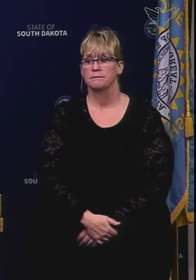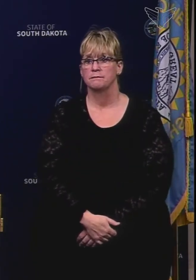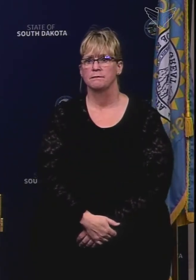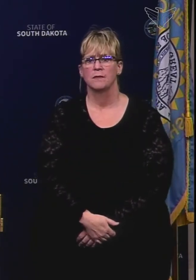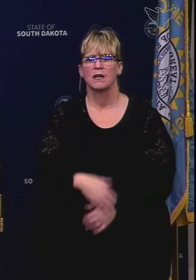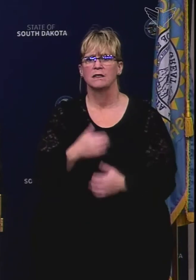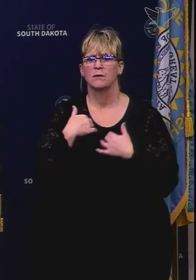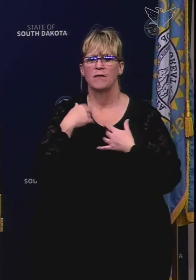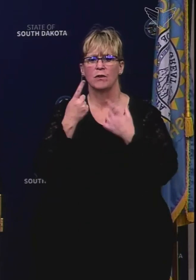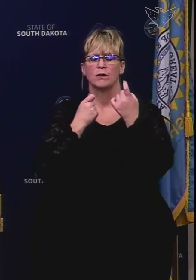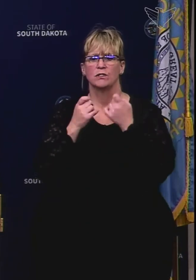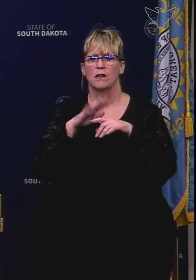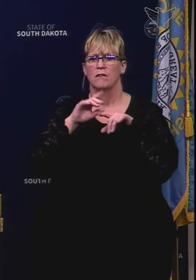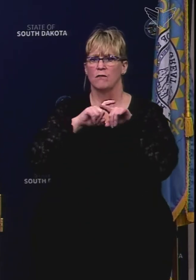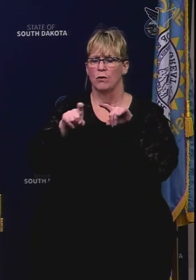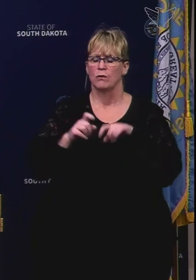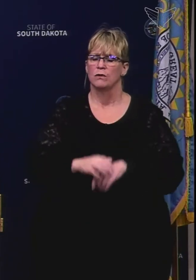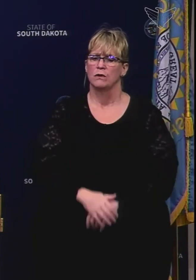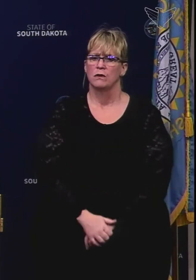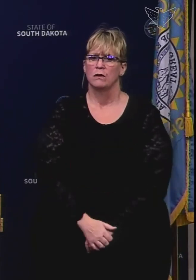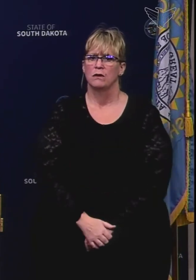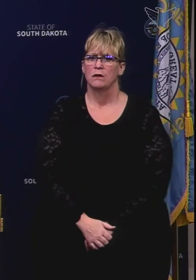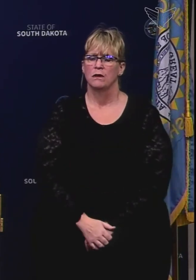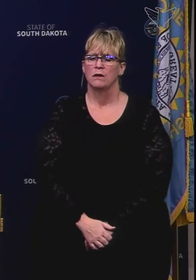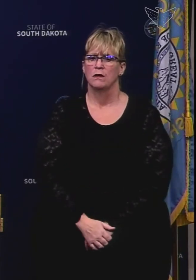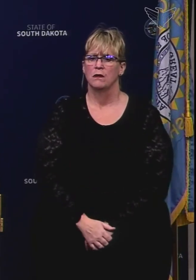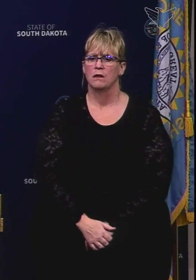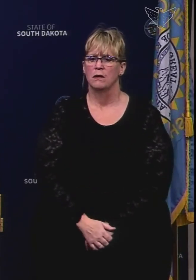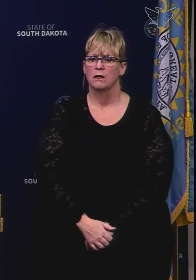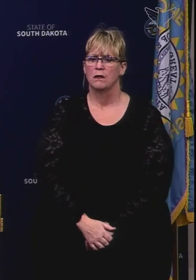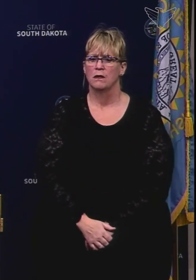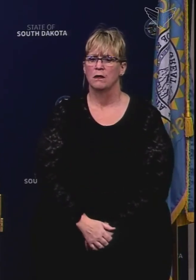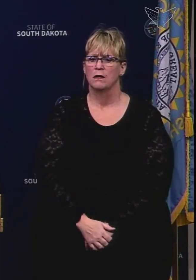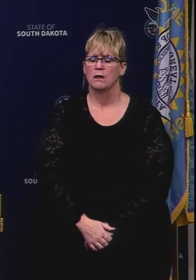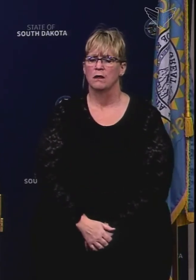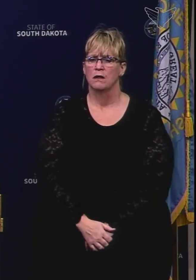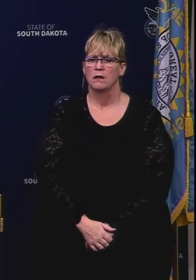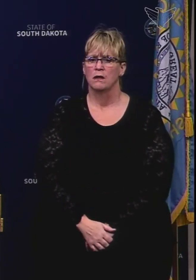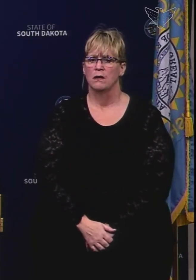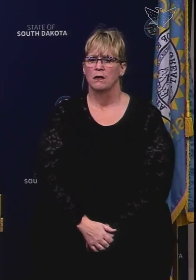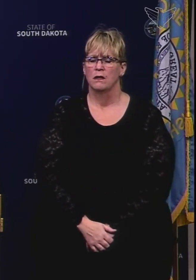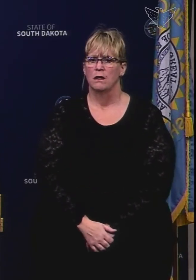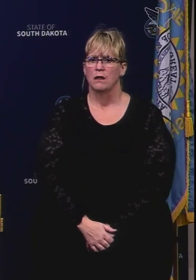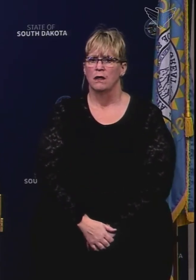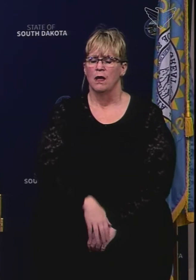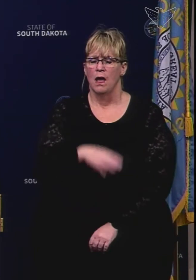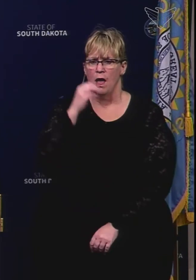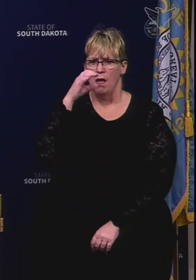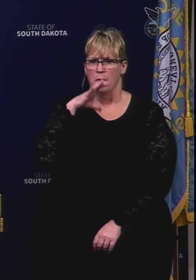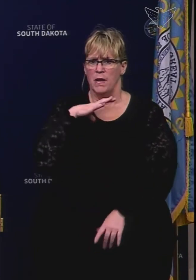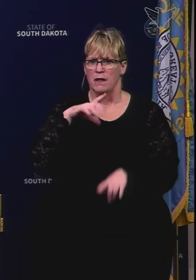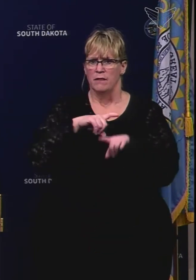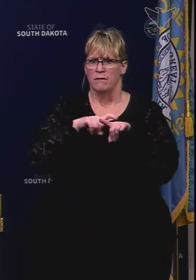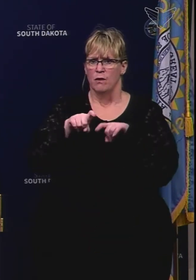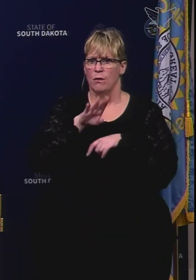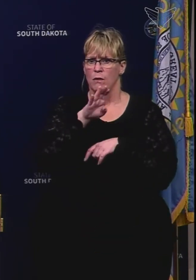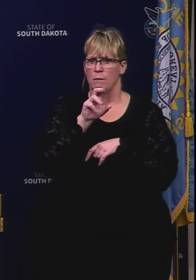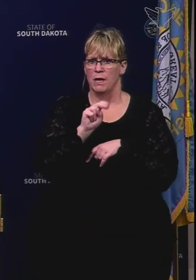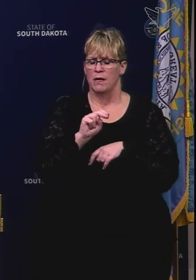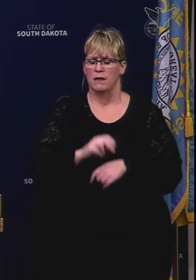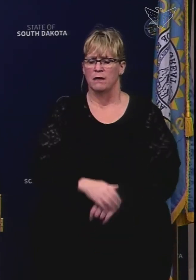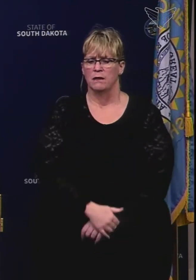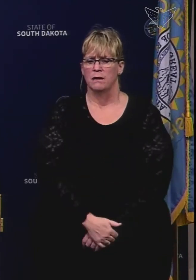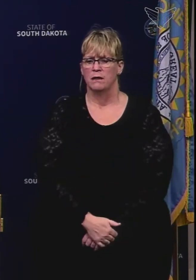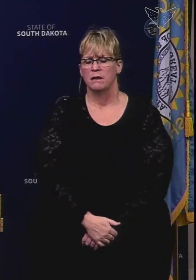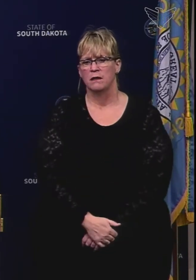Was there a question on the phone? Yes, Governor Ben Chase with the Plainsman in Huron. Sure, go ahead, Ben.